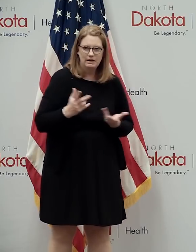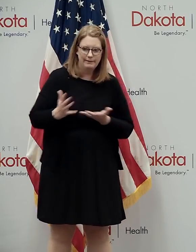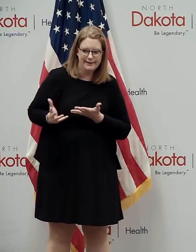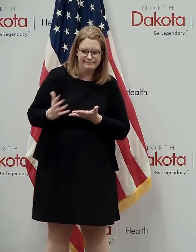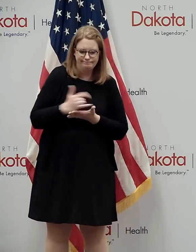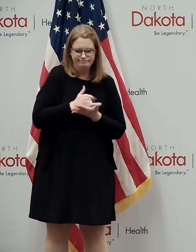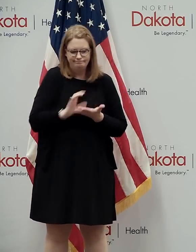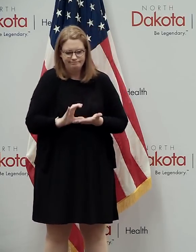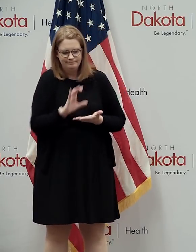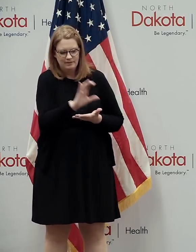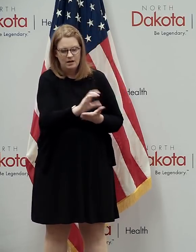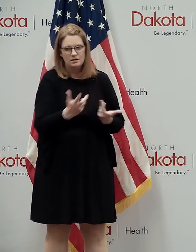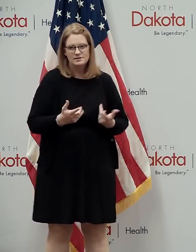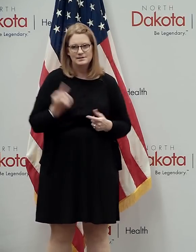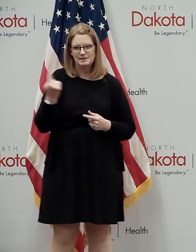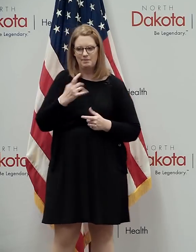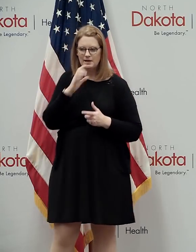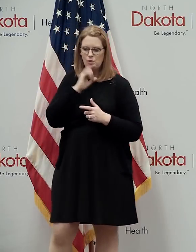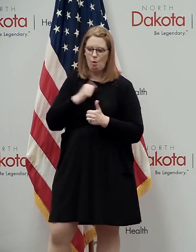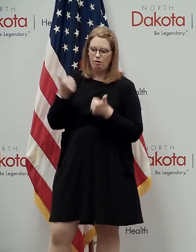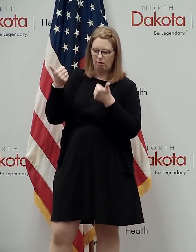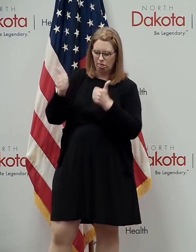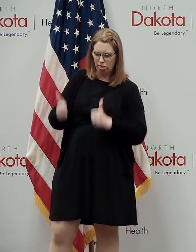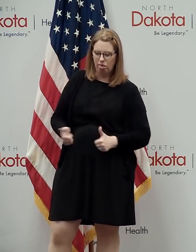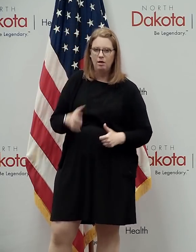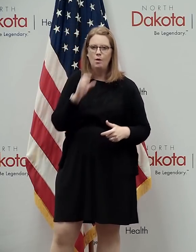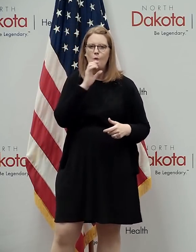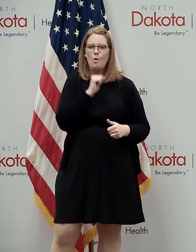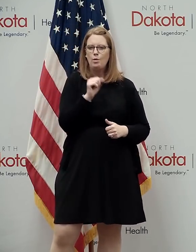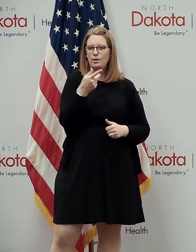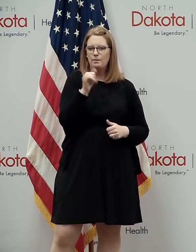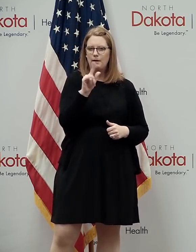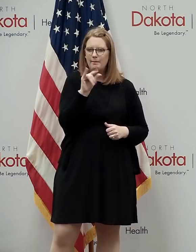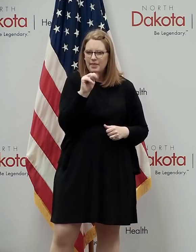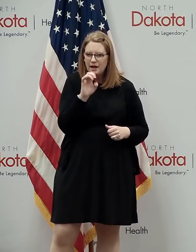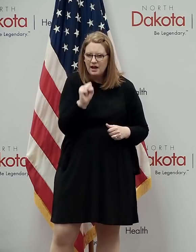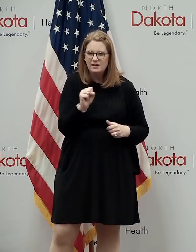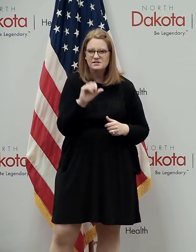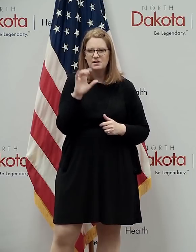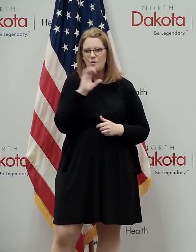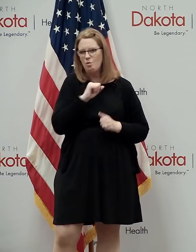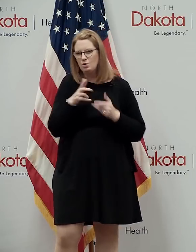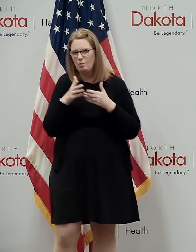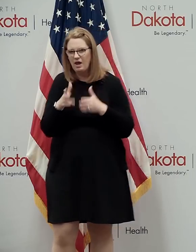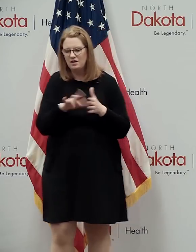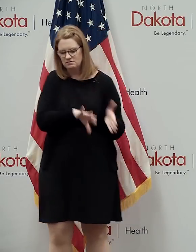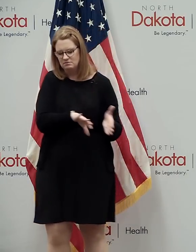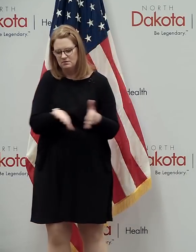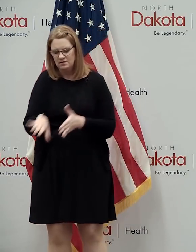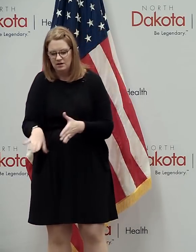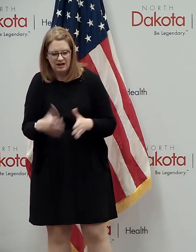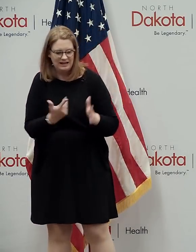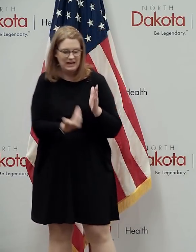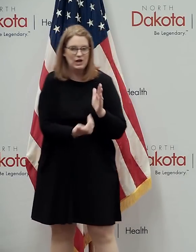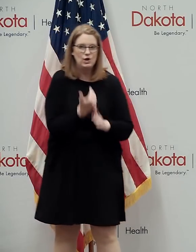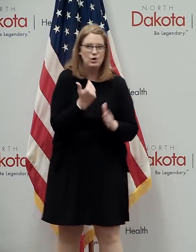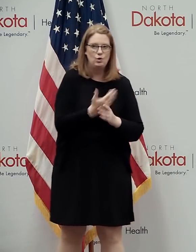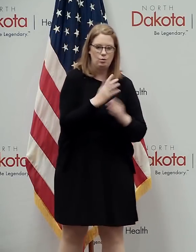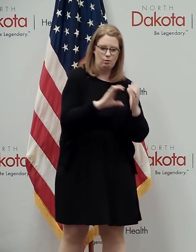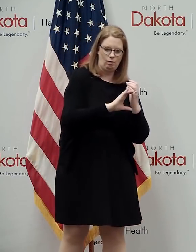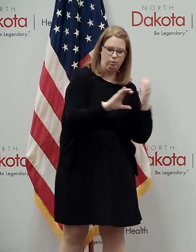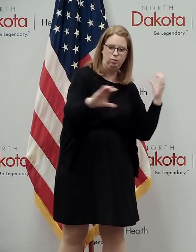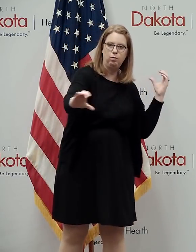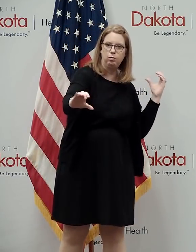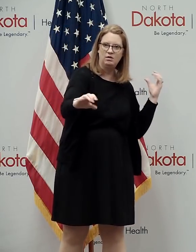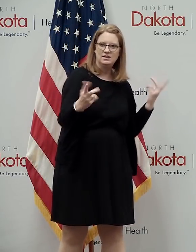we can replace aging infrastructure, older pipelines and older methodologies. It's a positive thing when you can move a product by pipeline, which